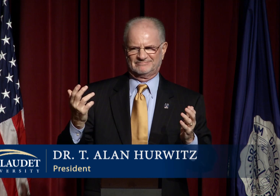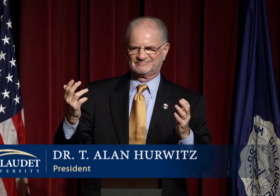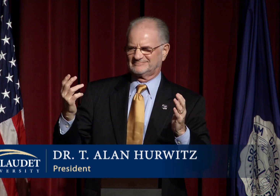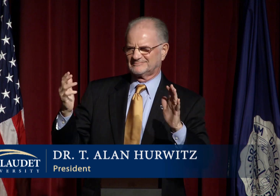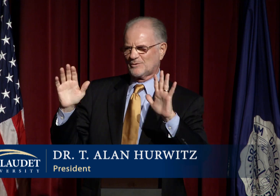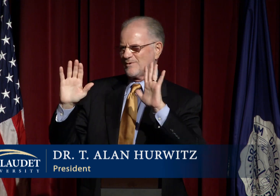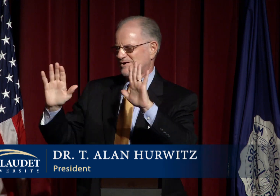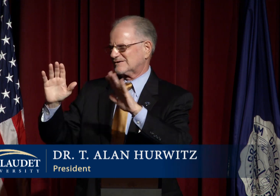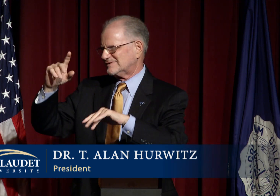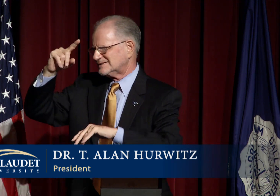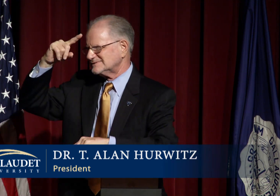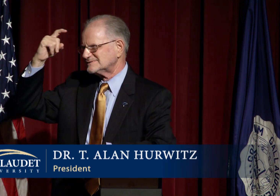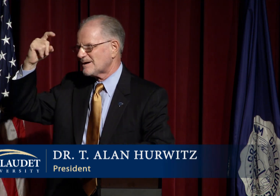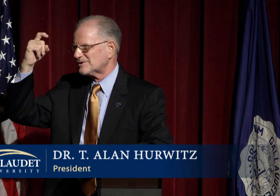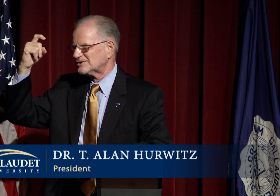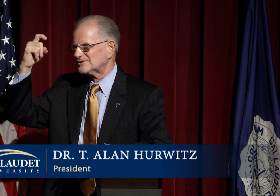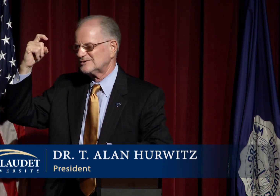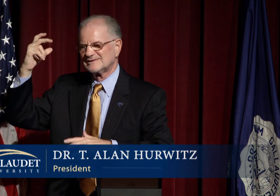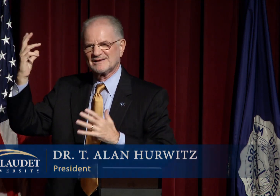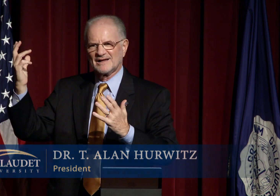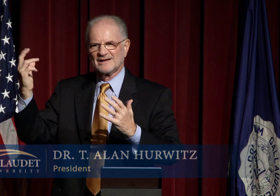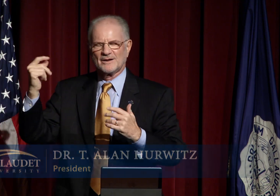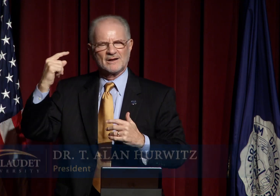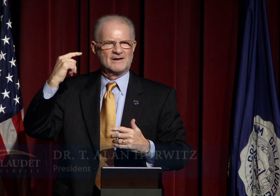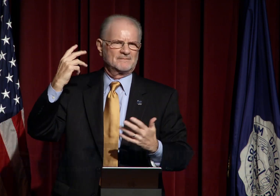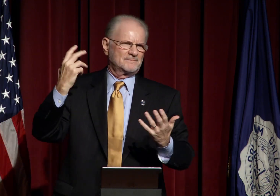I'm sure that you all had a wonderful summer.